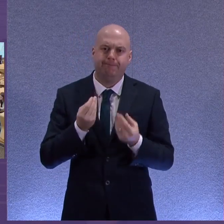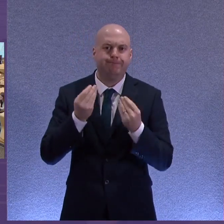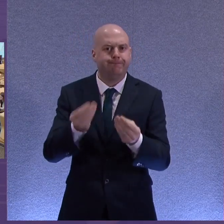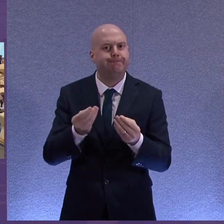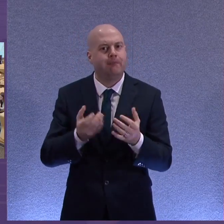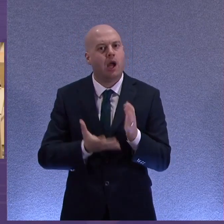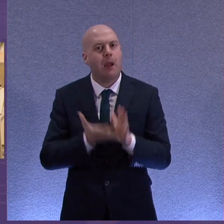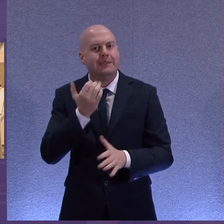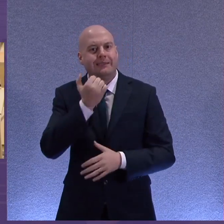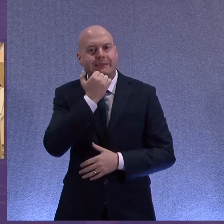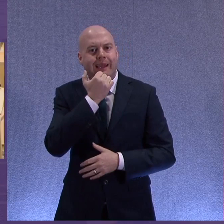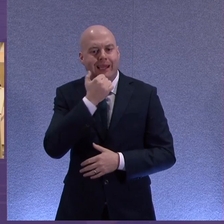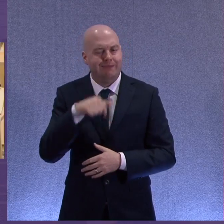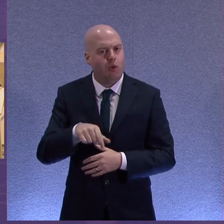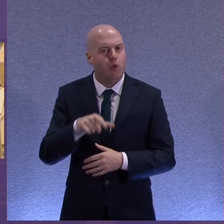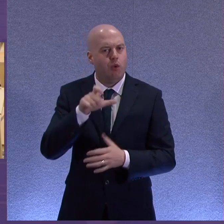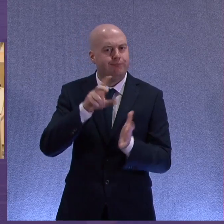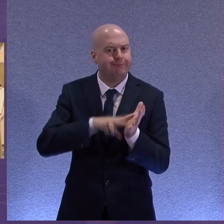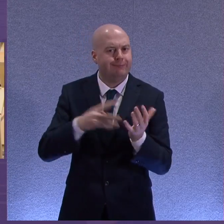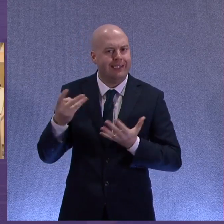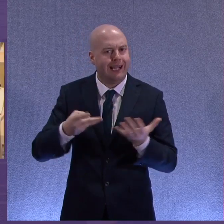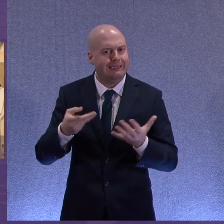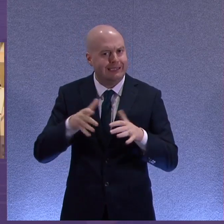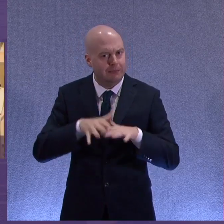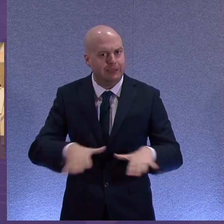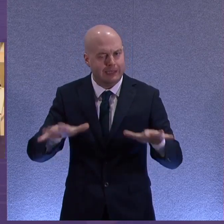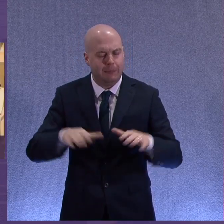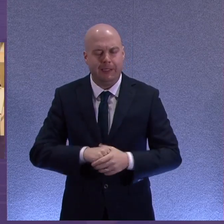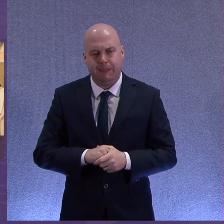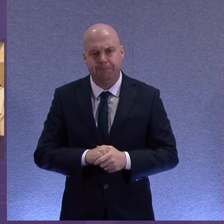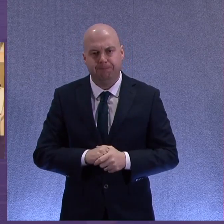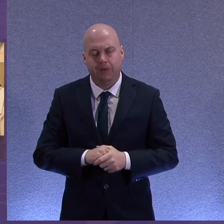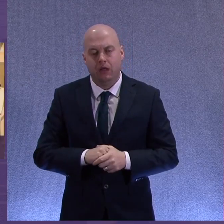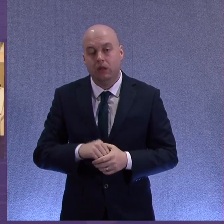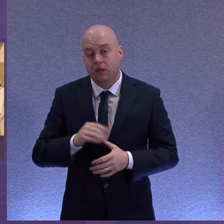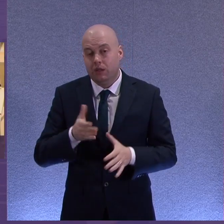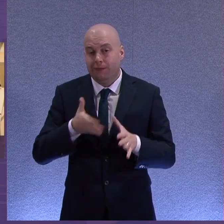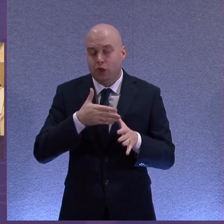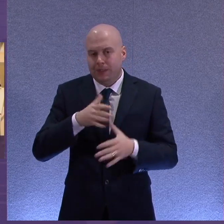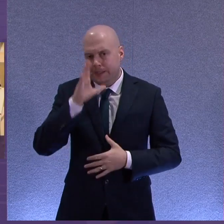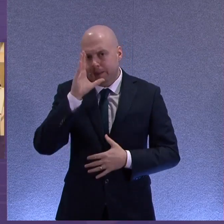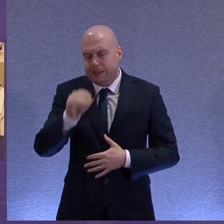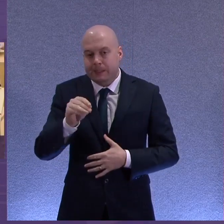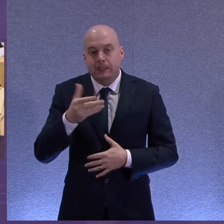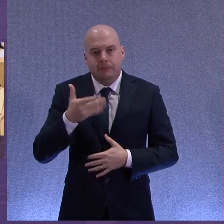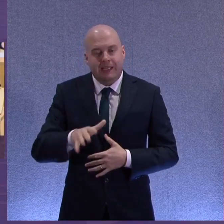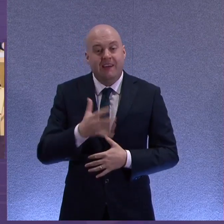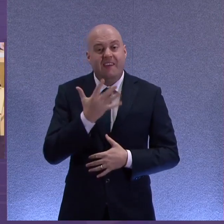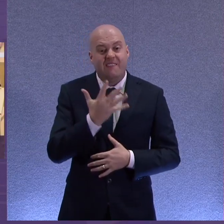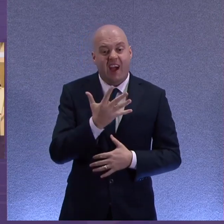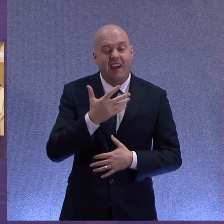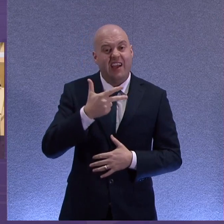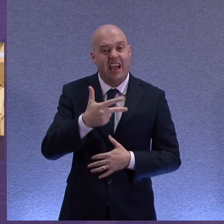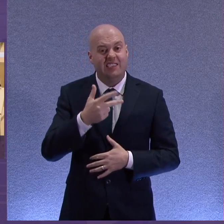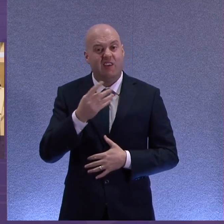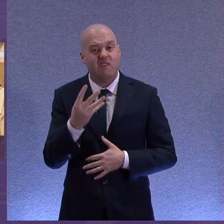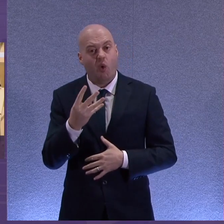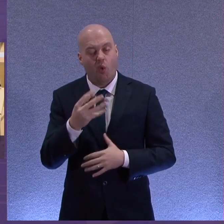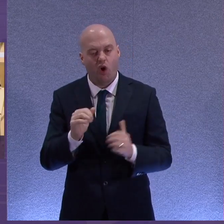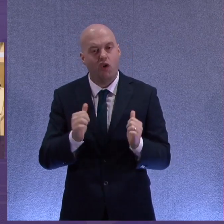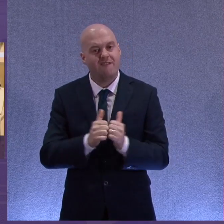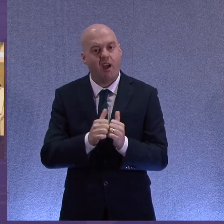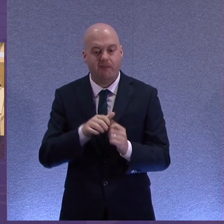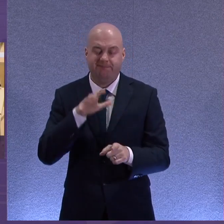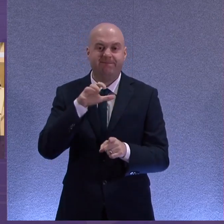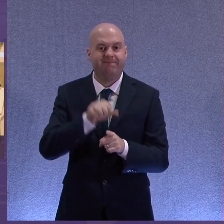pandemic. First of all, I can confirm that as of 9 o'clock this morning, there have been 584 confirmed cases. That's